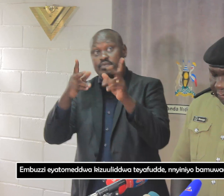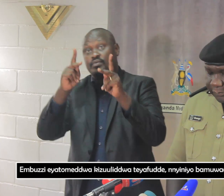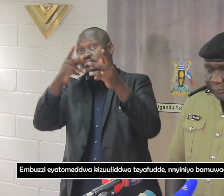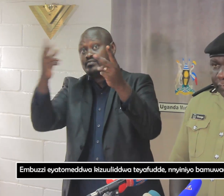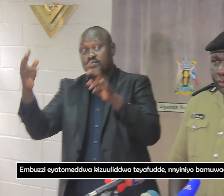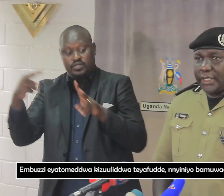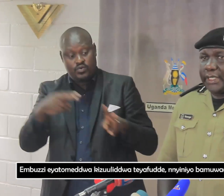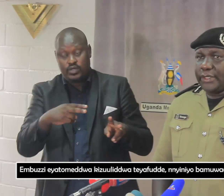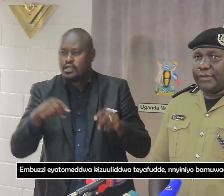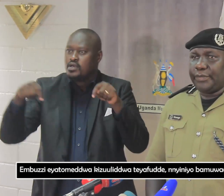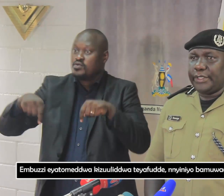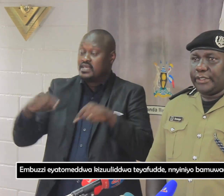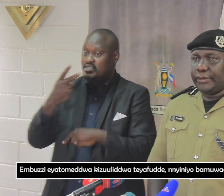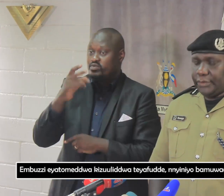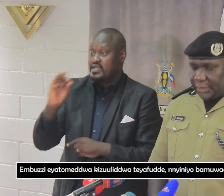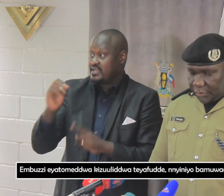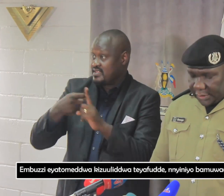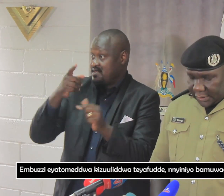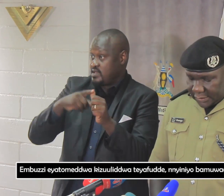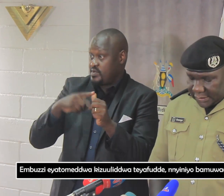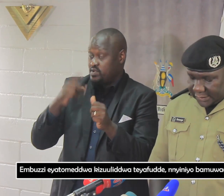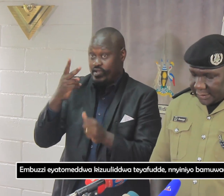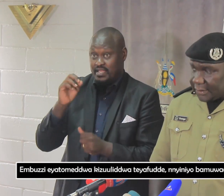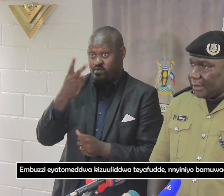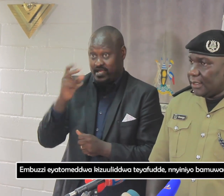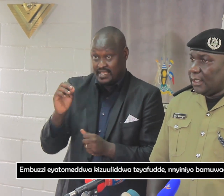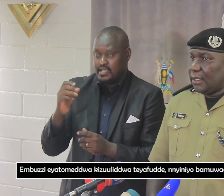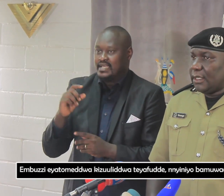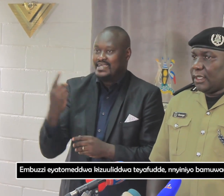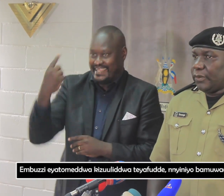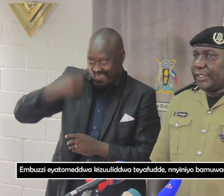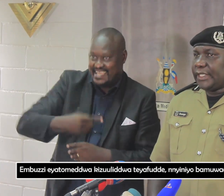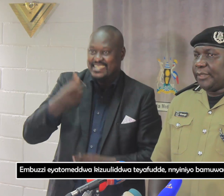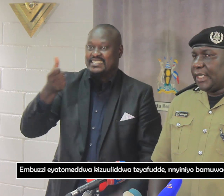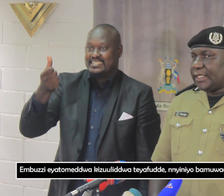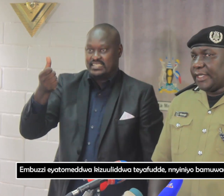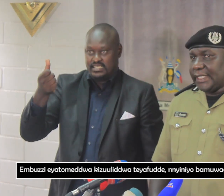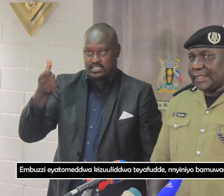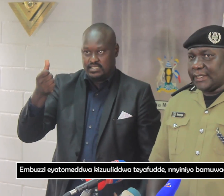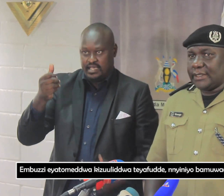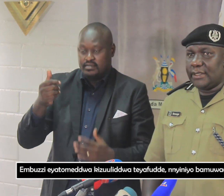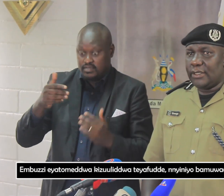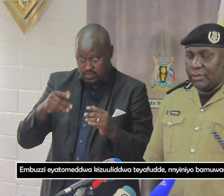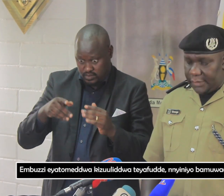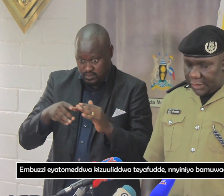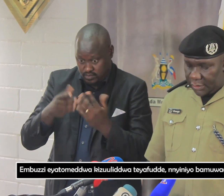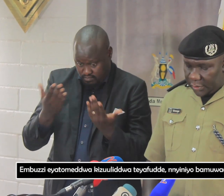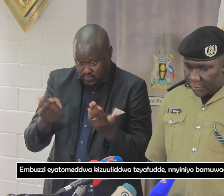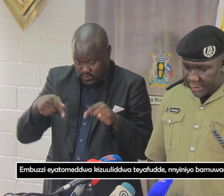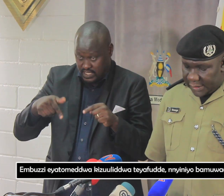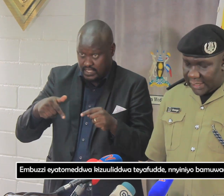Today, 20th of April, 2020 is day 6. We shall be entering day 6 of